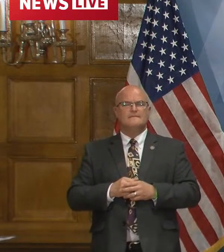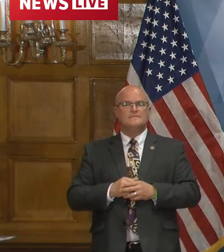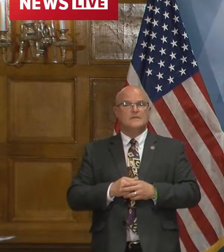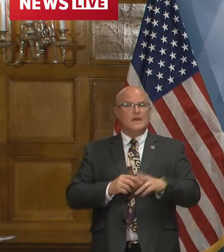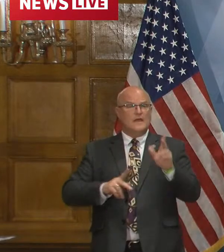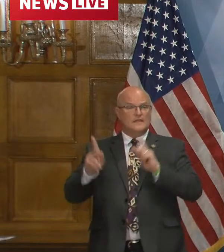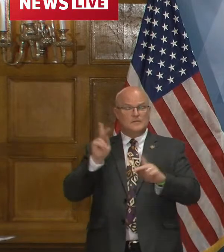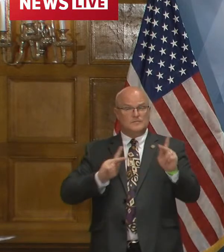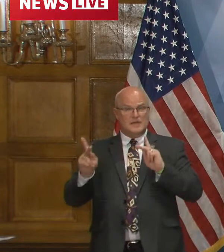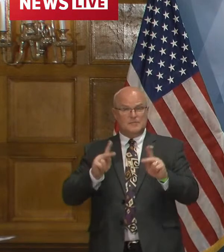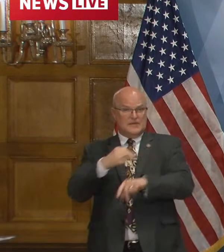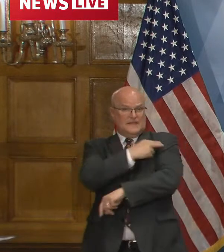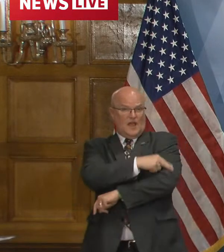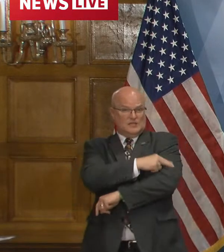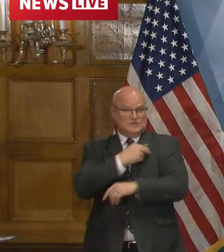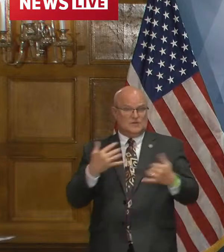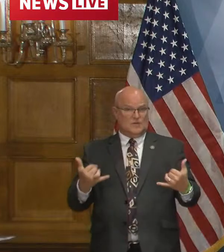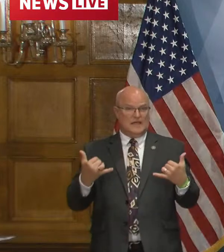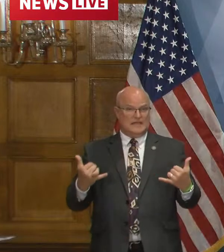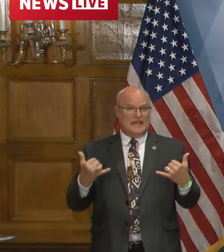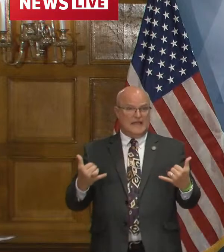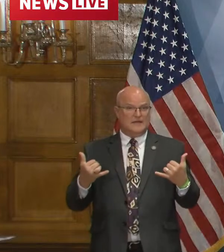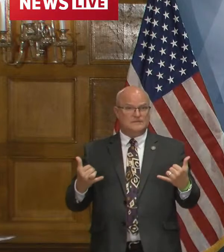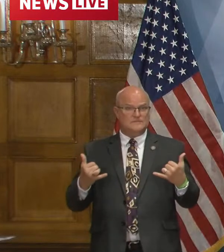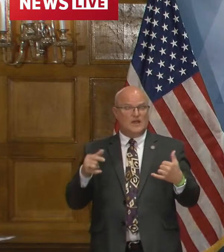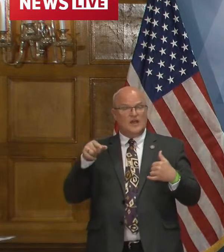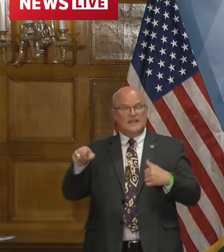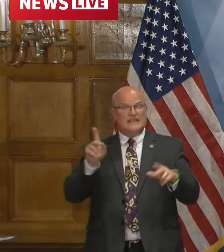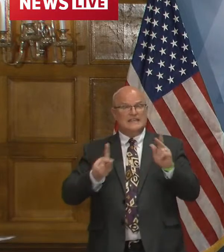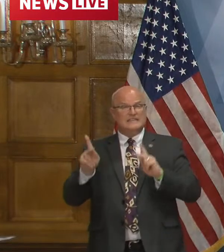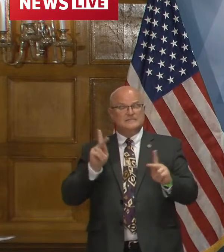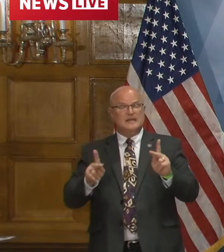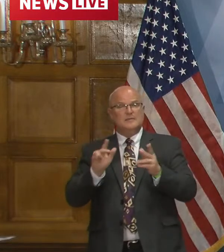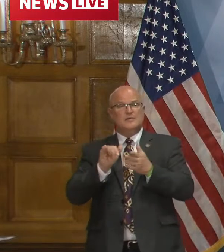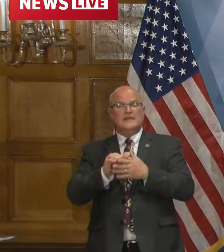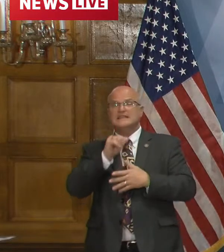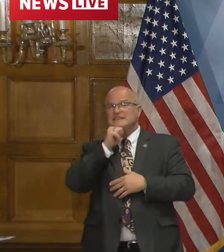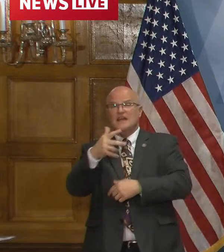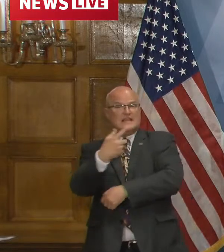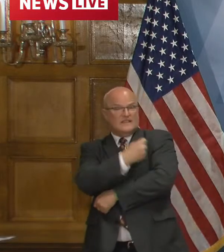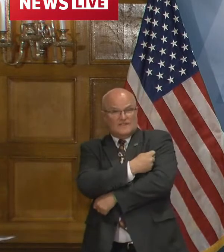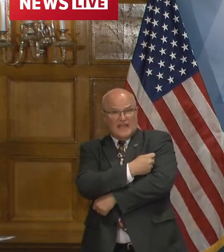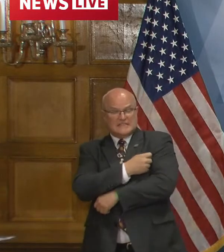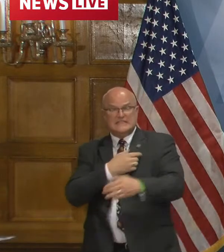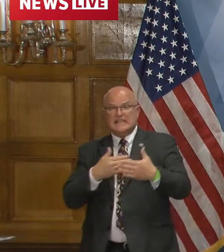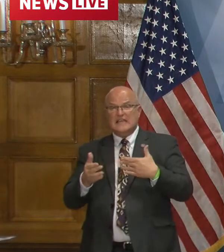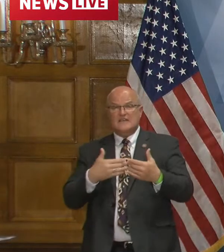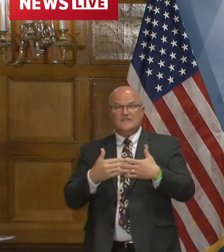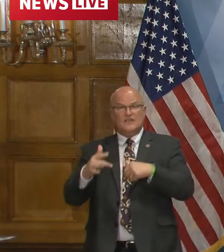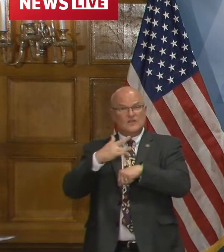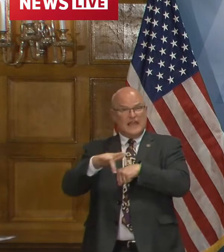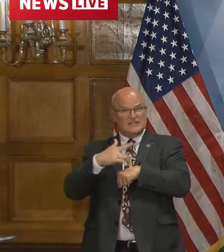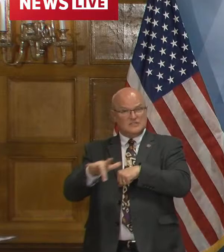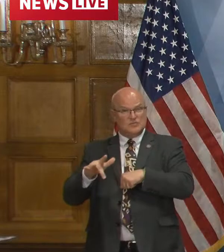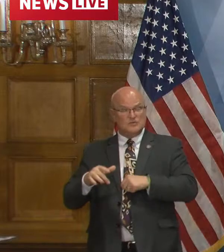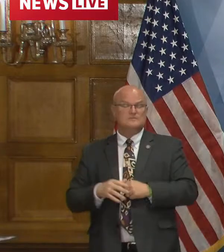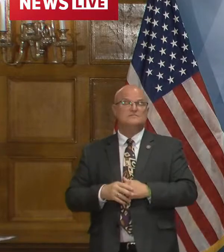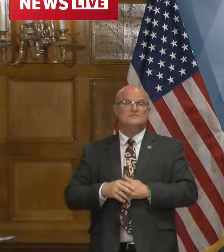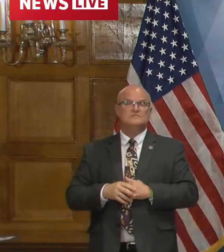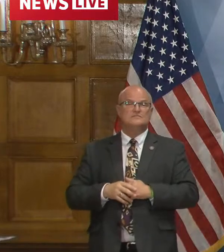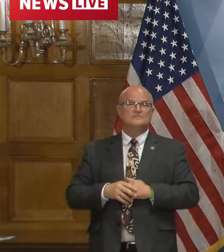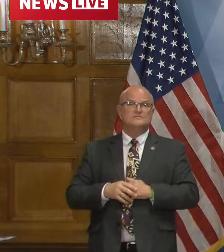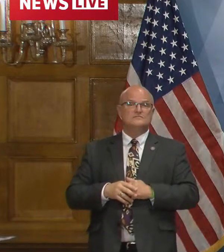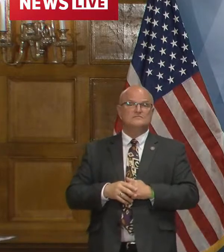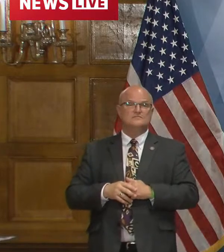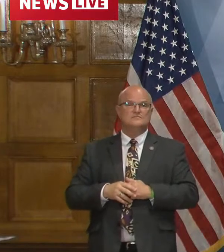The people that are being hospitalized right now, are these people that did not get the vaccine even though they were eligible?